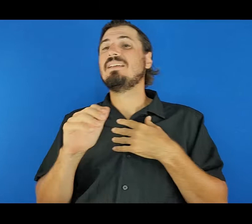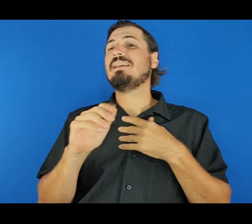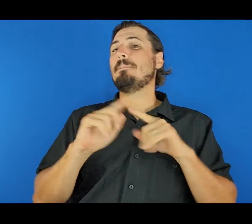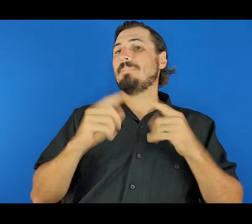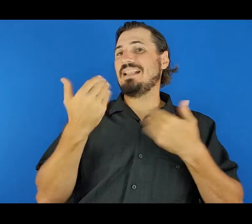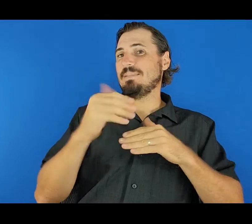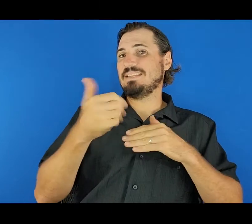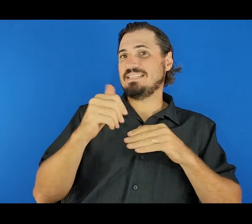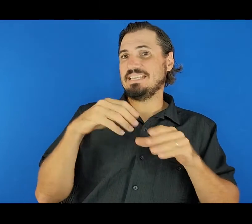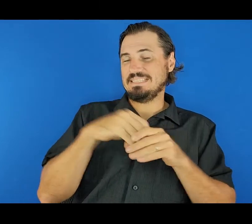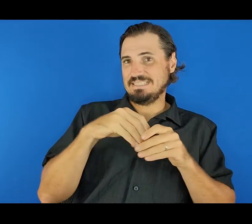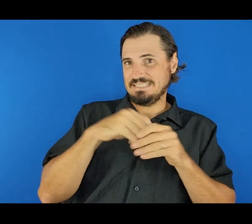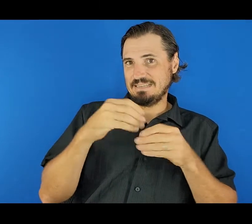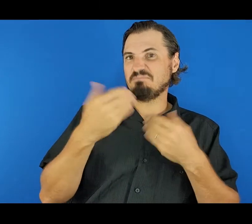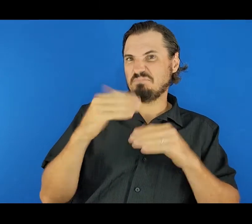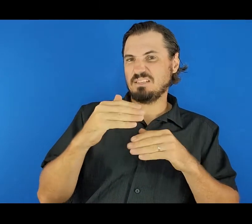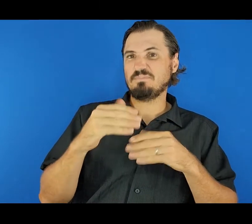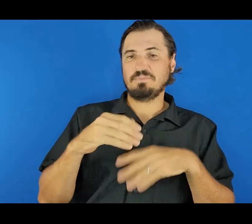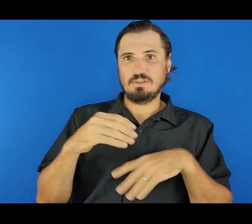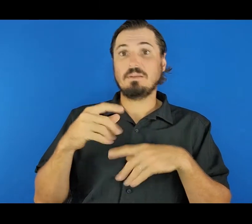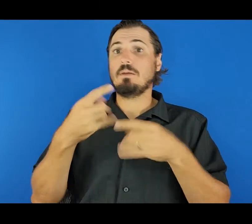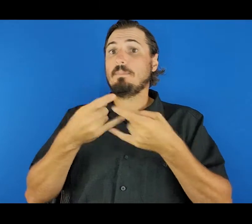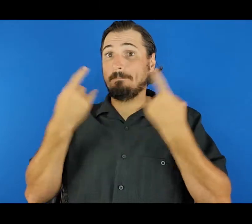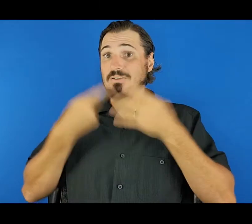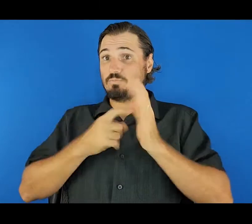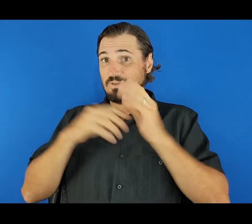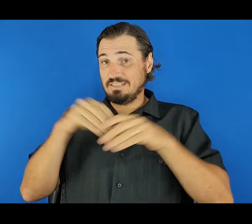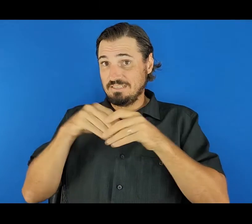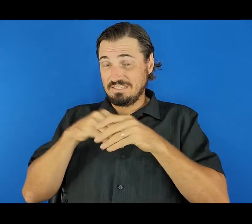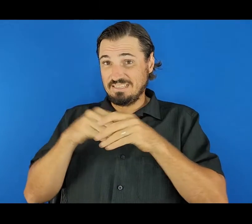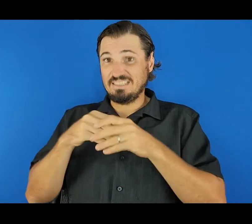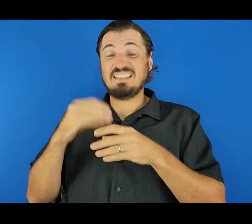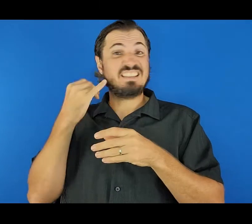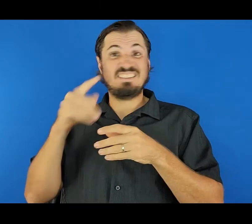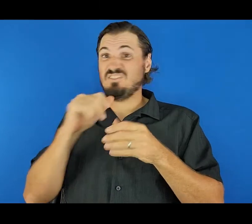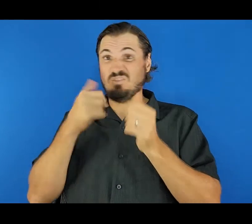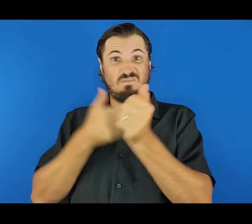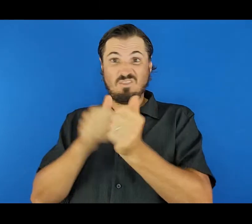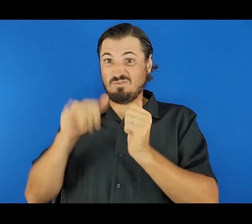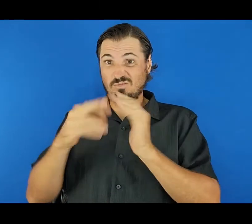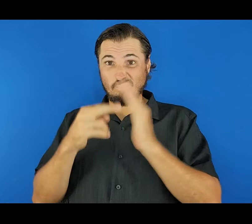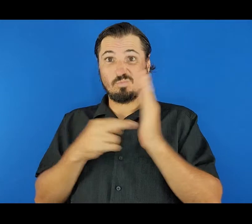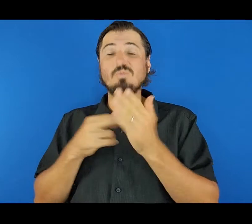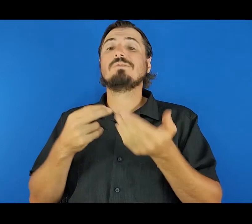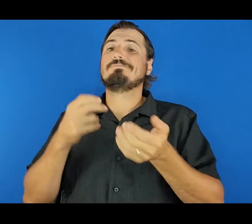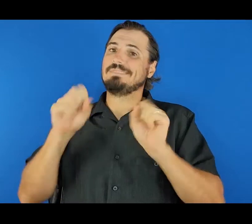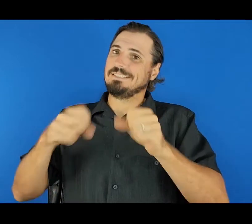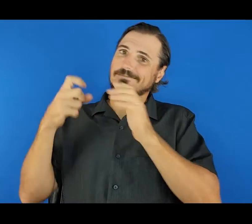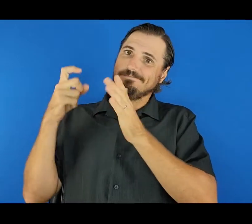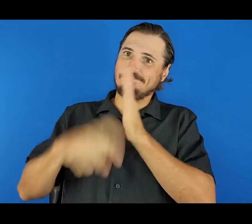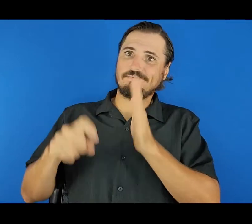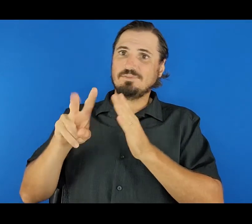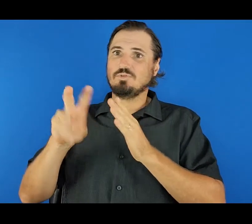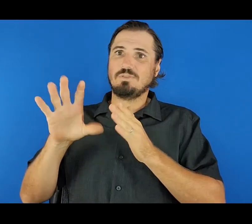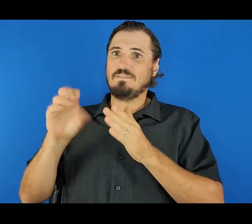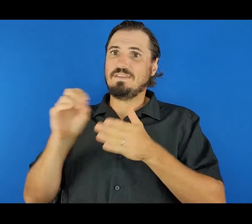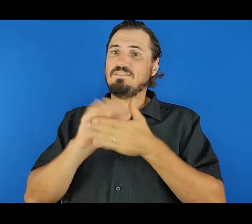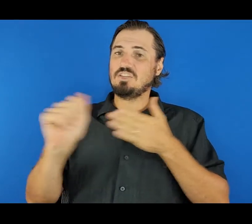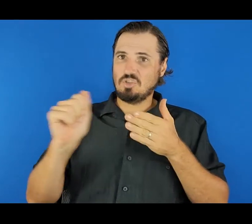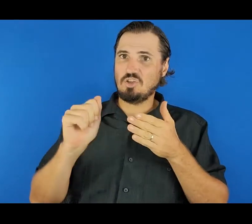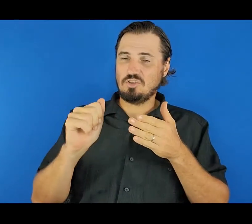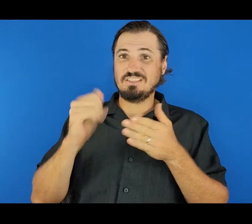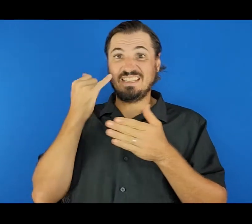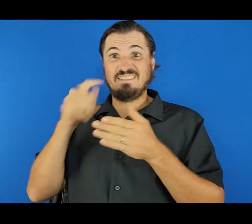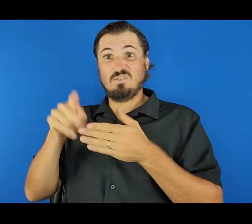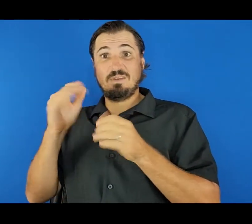indoors. Masks continued to be required indoors. Violators are subject to a $250 fine, and organizers